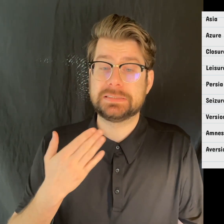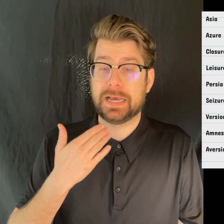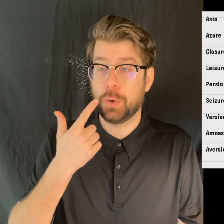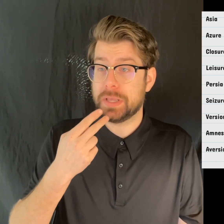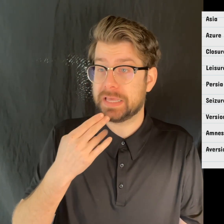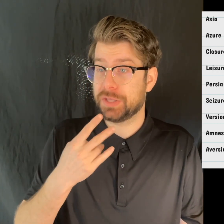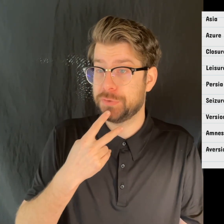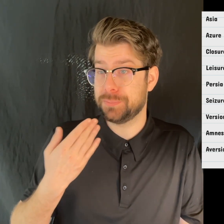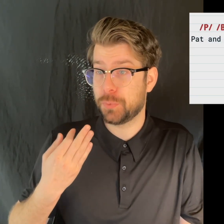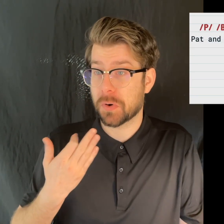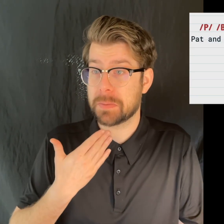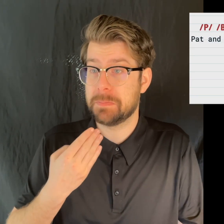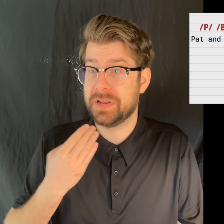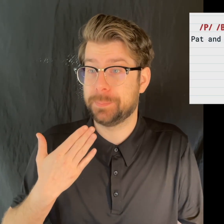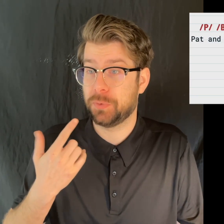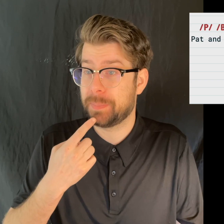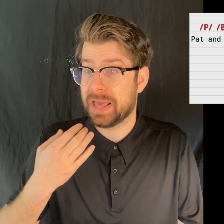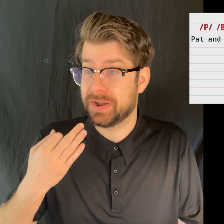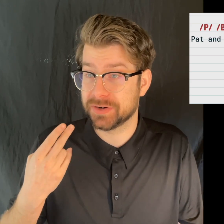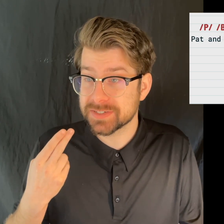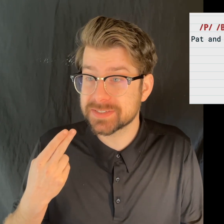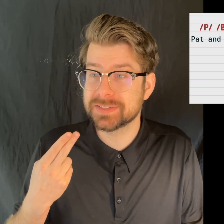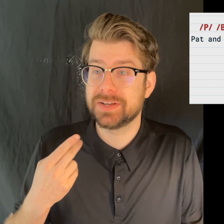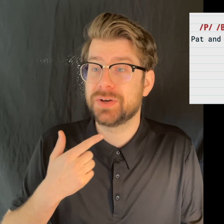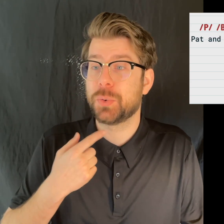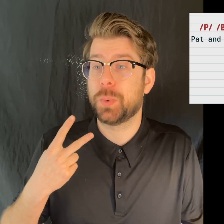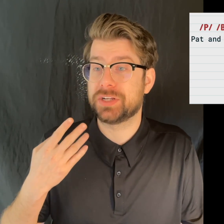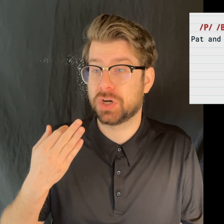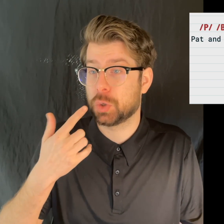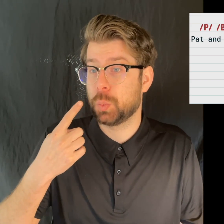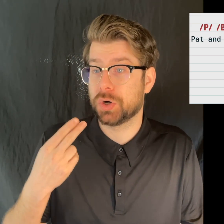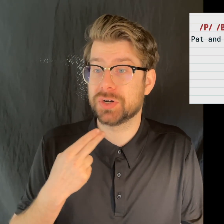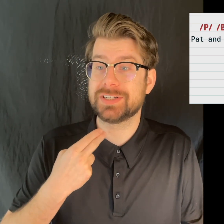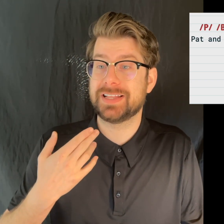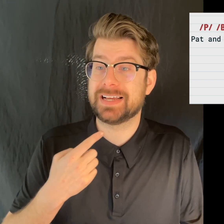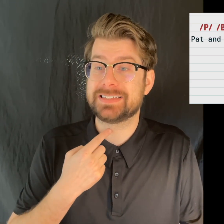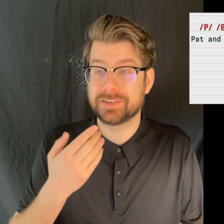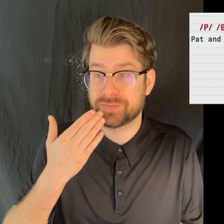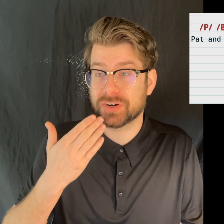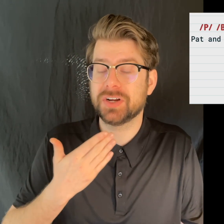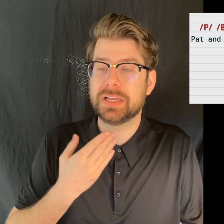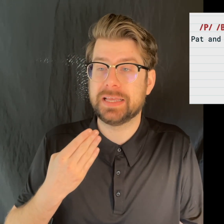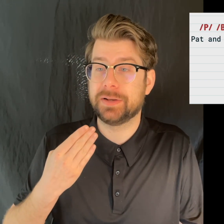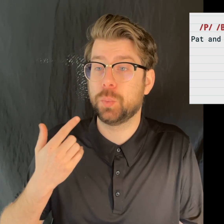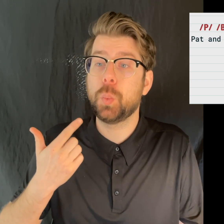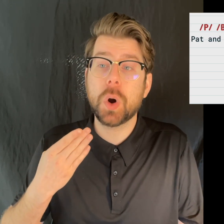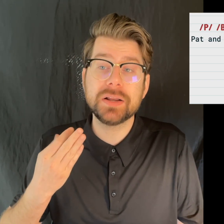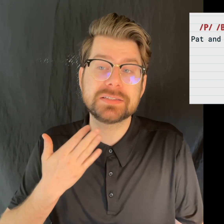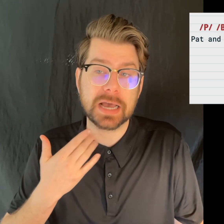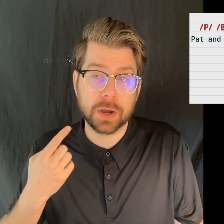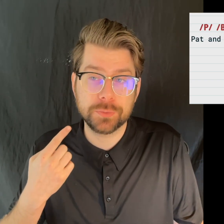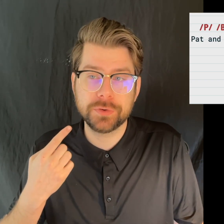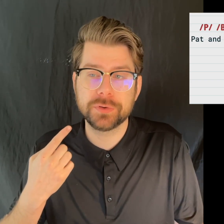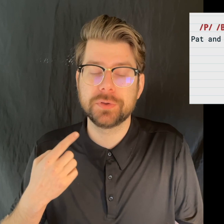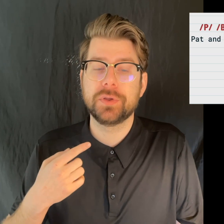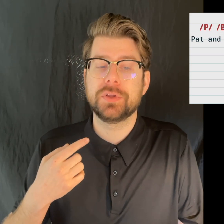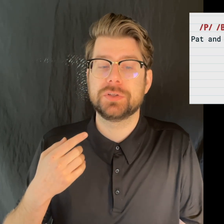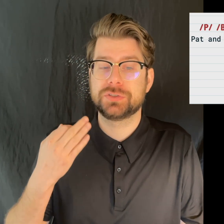Now we can cue more minimal pairs, which are words that differ in one sound. So